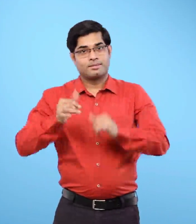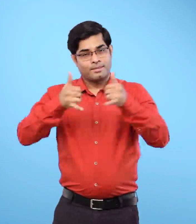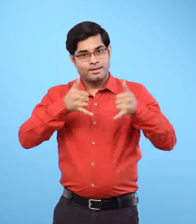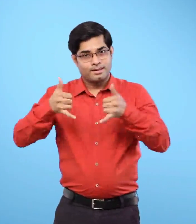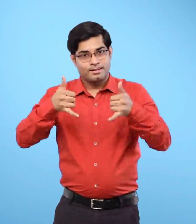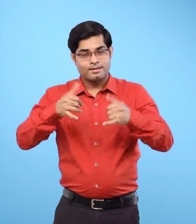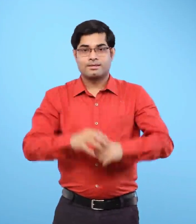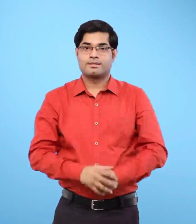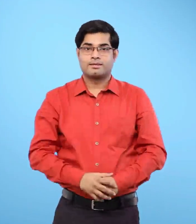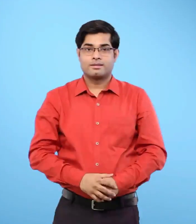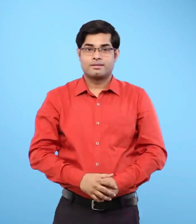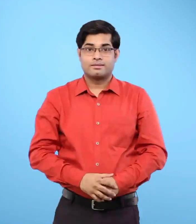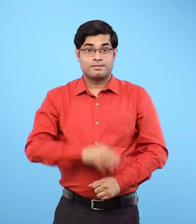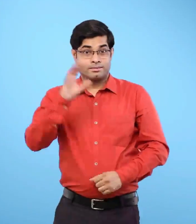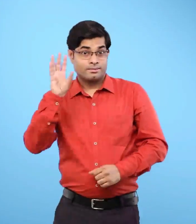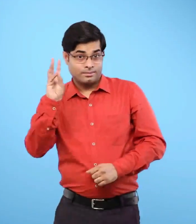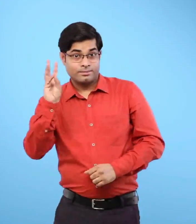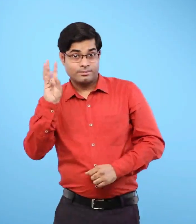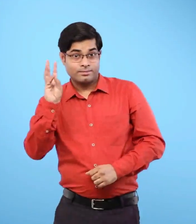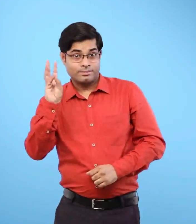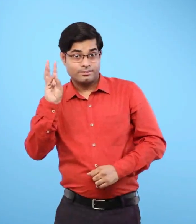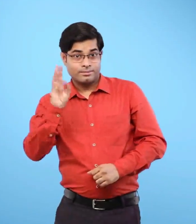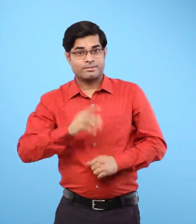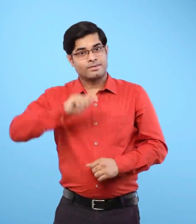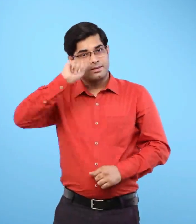Games. Period 4, English.